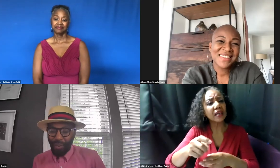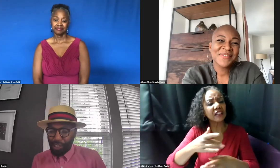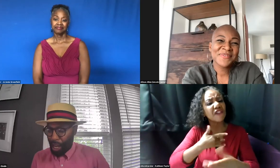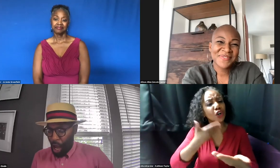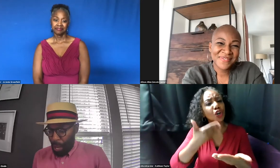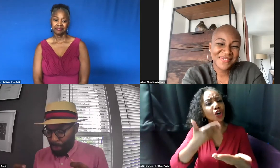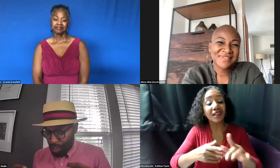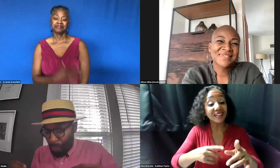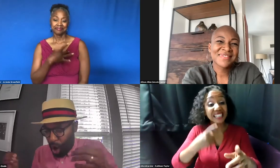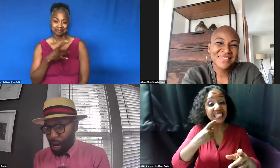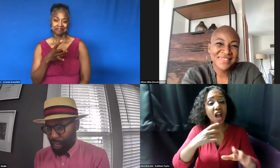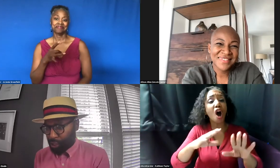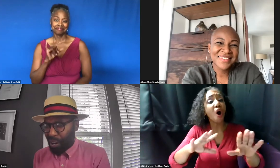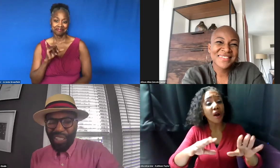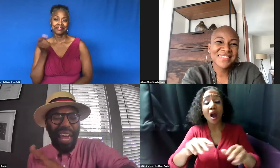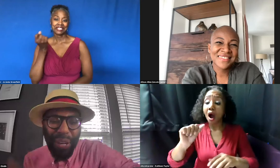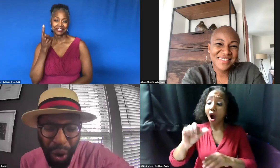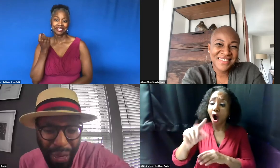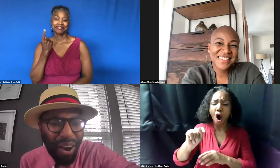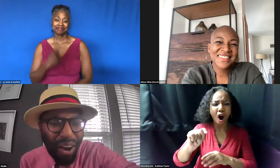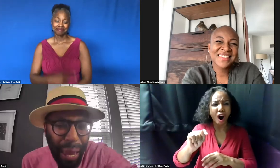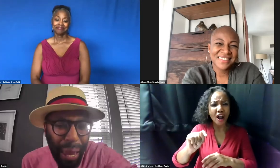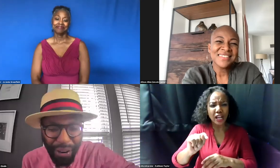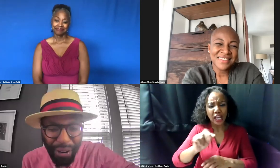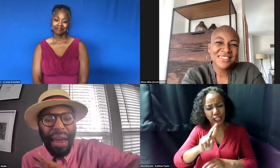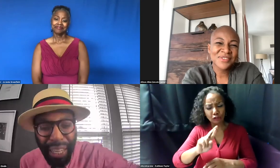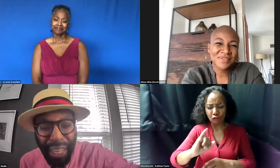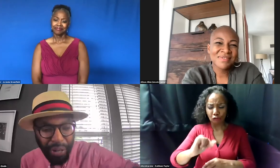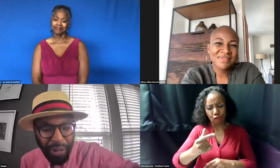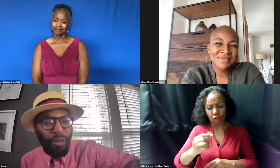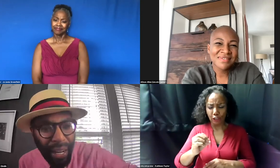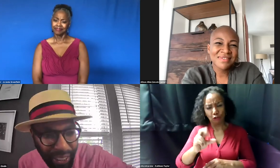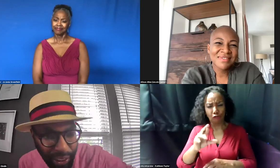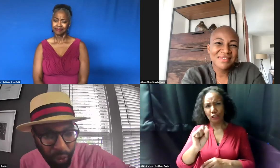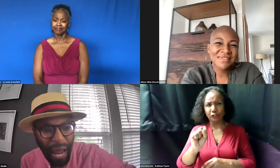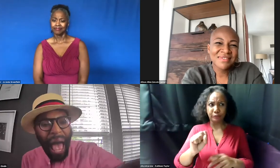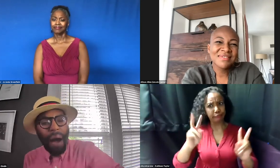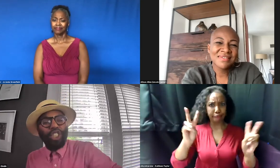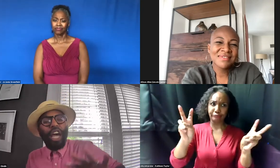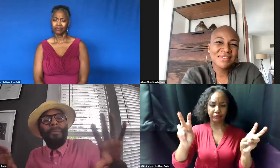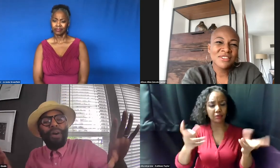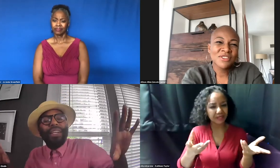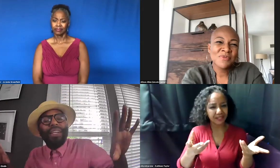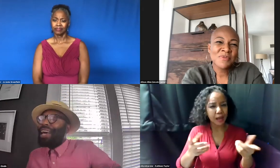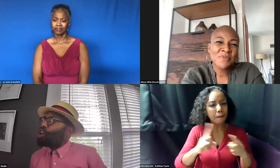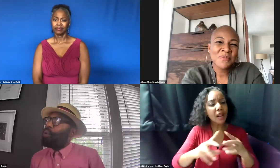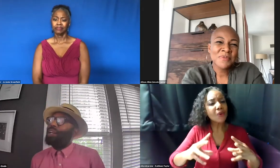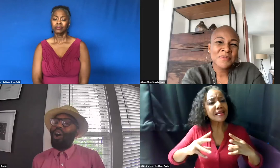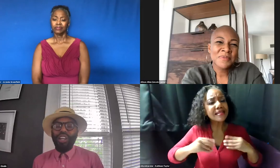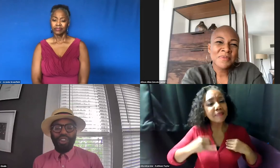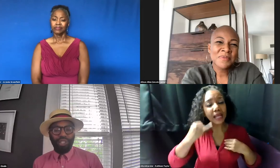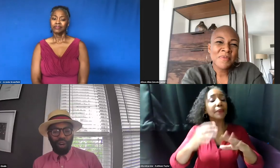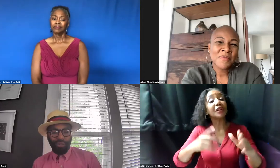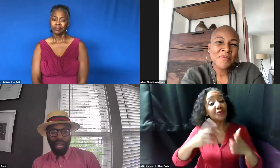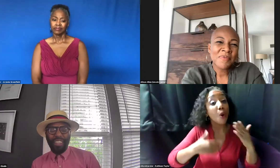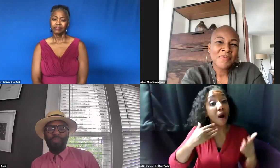what I mean? Like, I don't want to say like, but you know, but art is rigorous. Yeah, we know that art can be rigorous. Everything is rigorous. We pay enough attention to it. I want us to embrace, you know what?